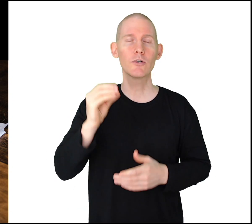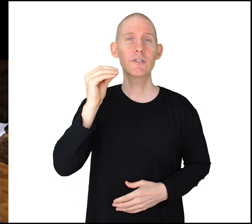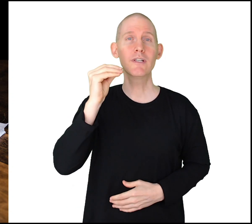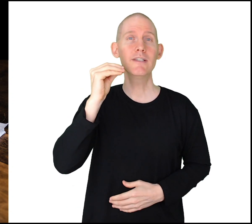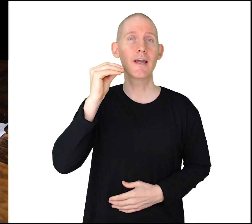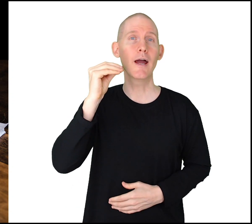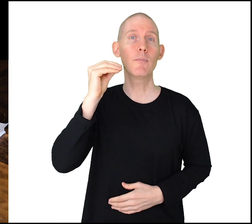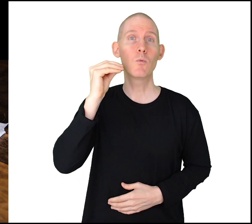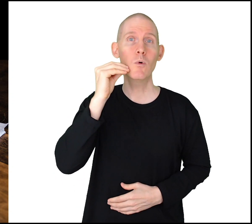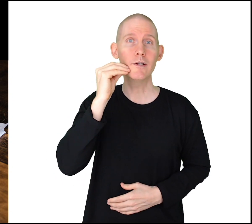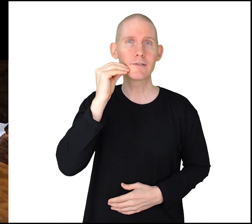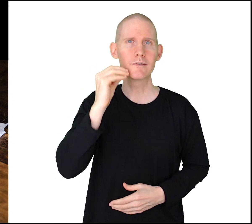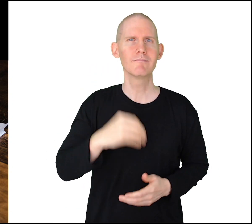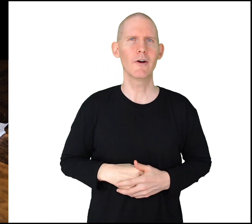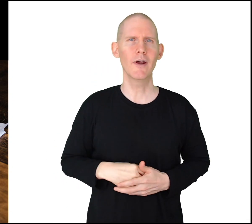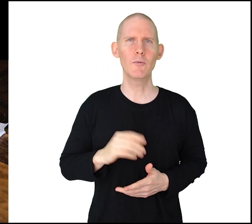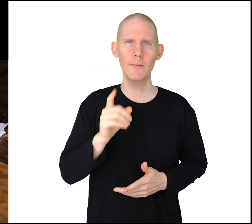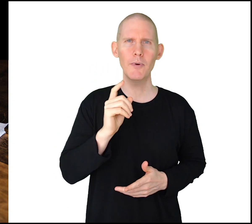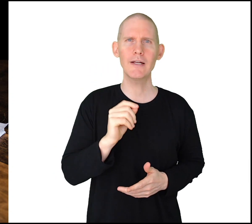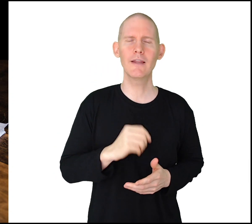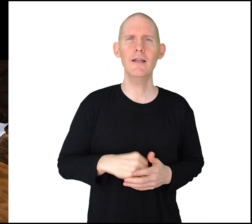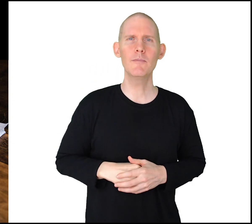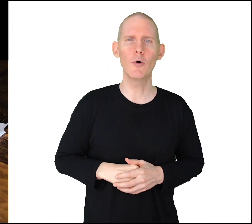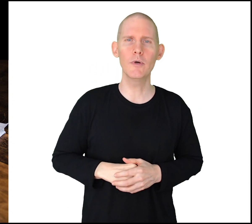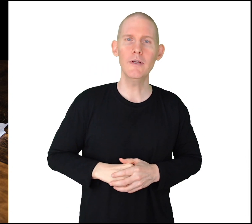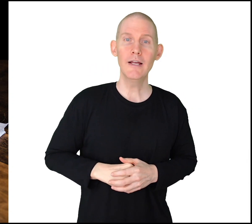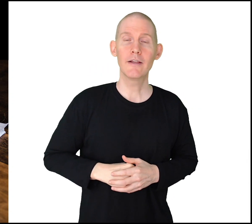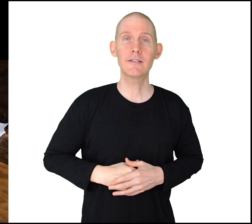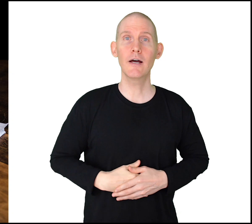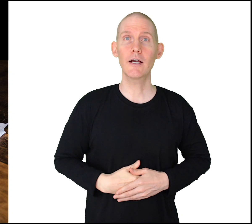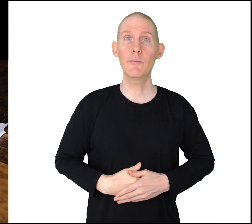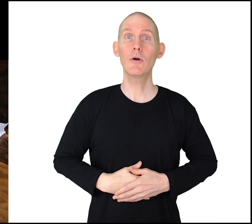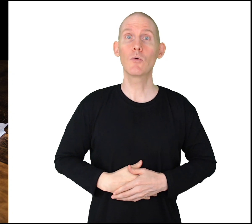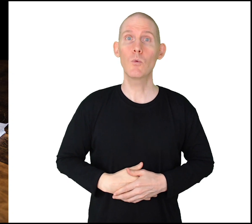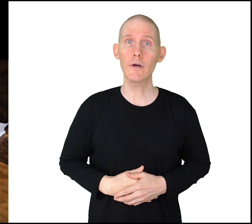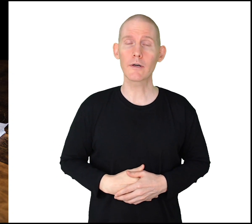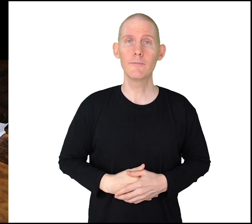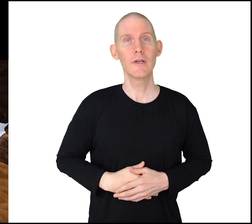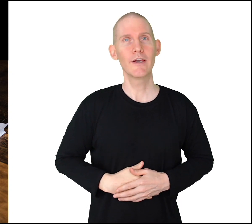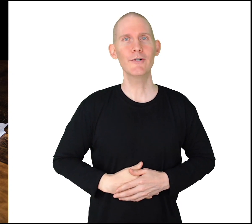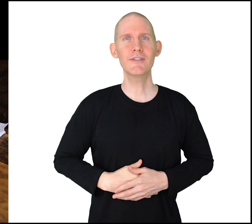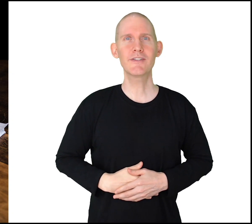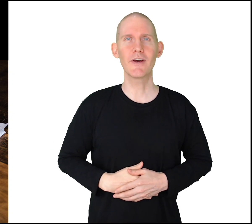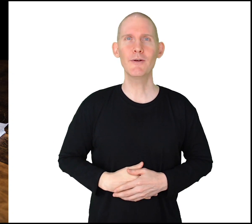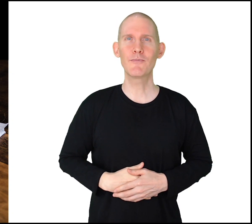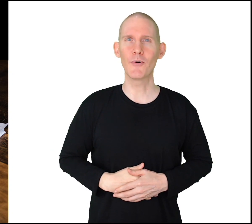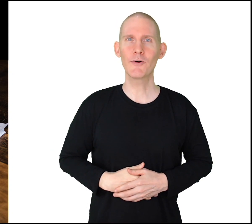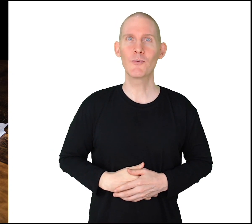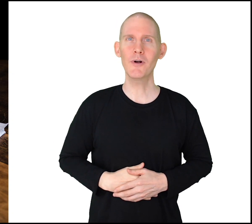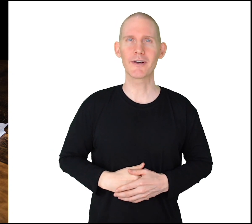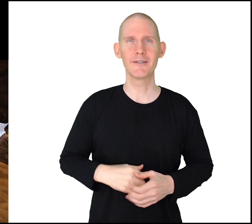going to tap once. All right, we'll get back to that in a moment. Let's talk about work. Here's the sign for work.